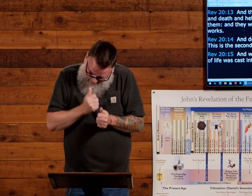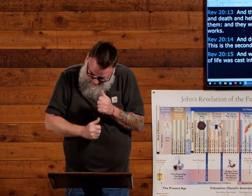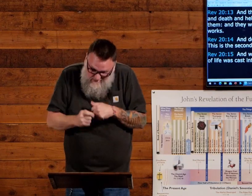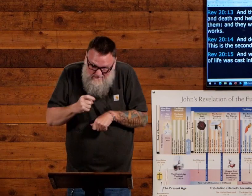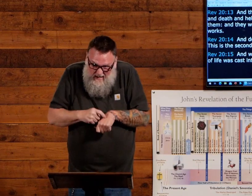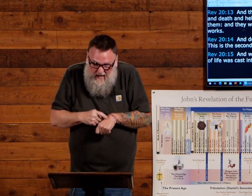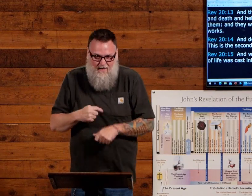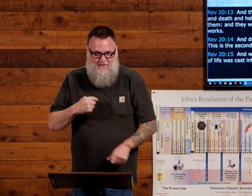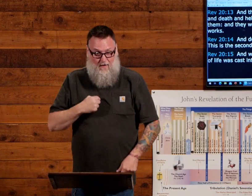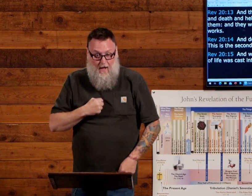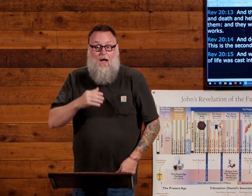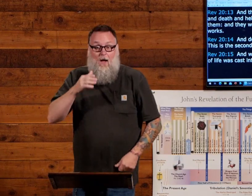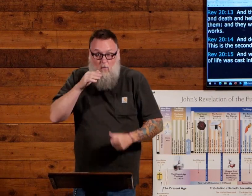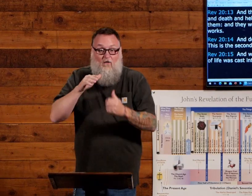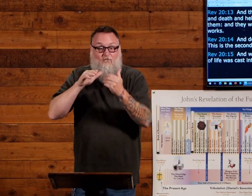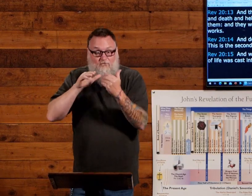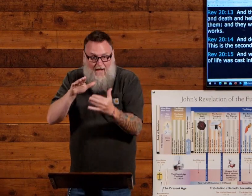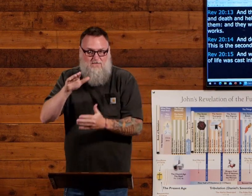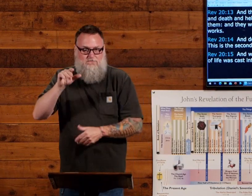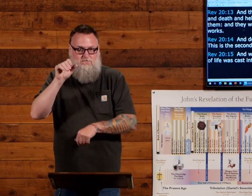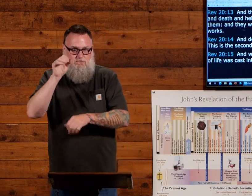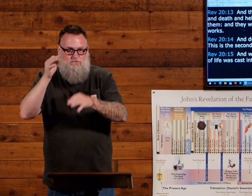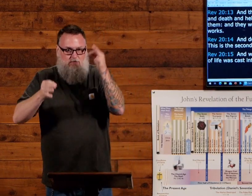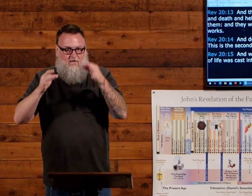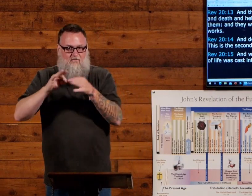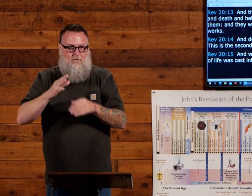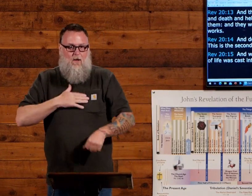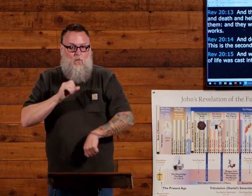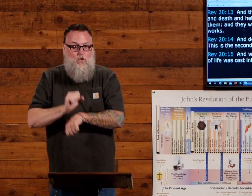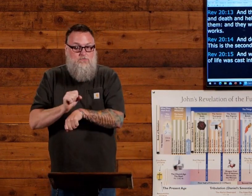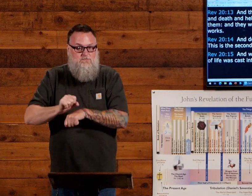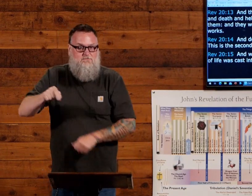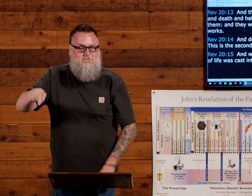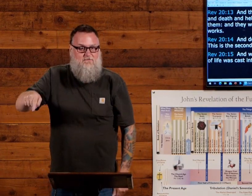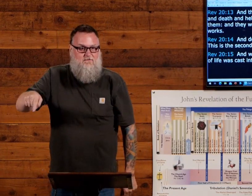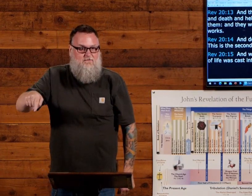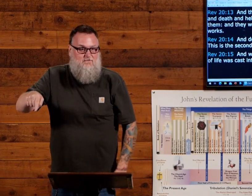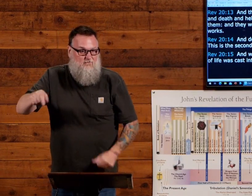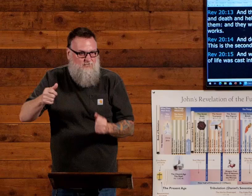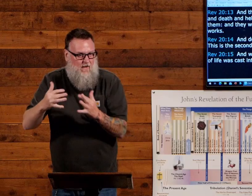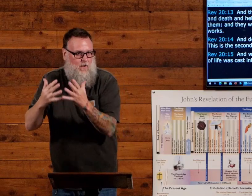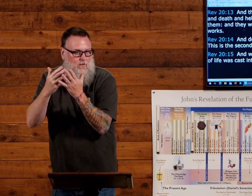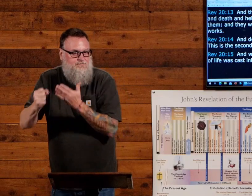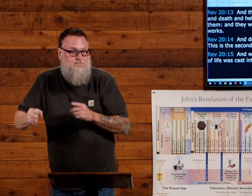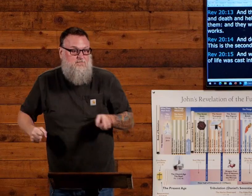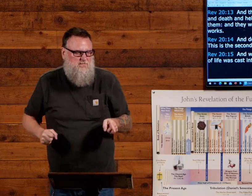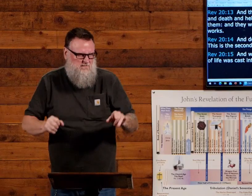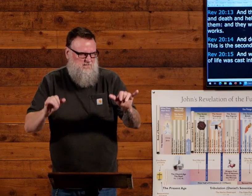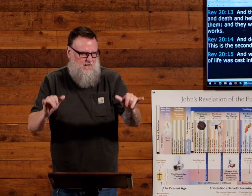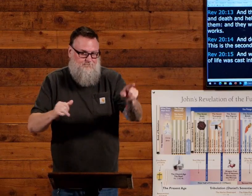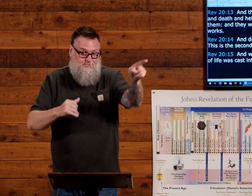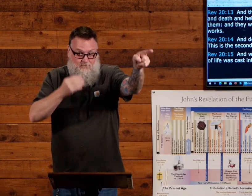That's why I have to be careful every time I stand here. I will face the judgment of my works.